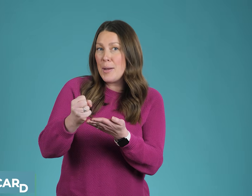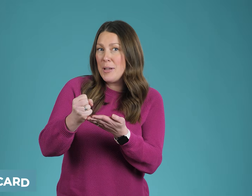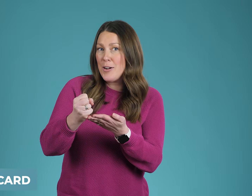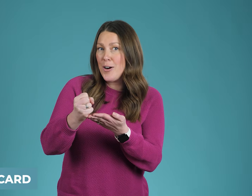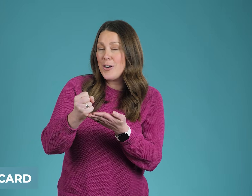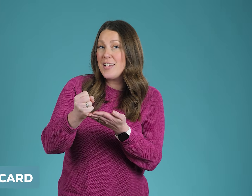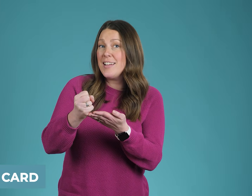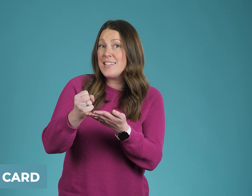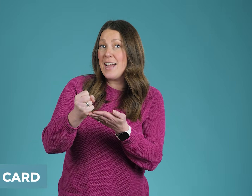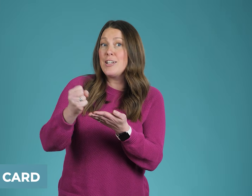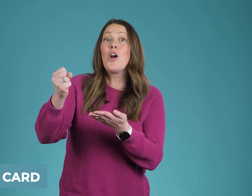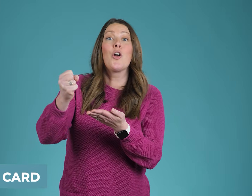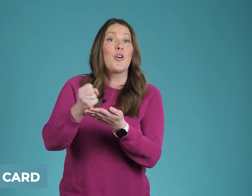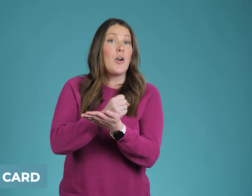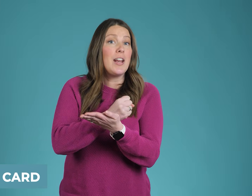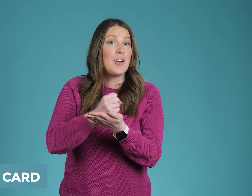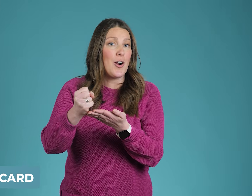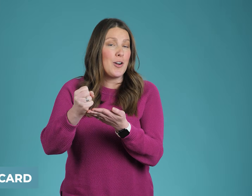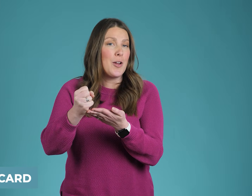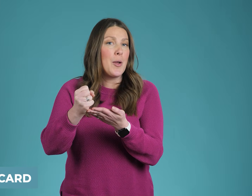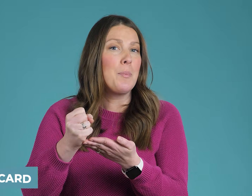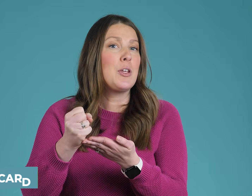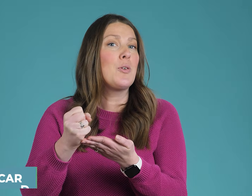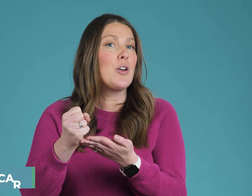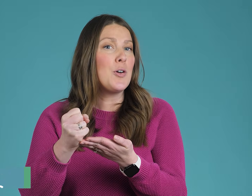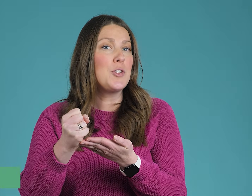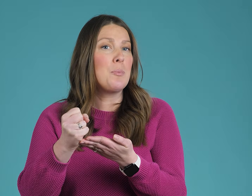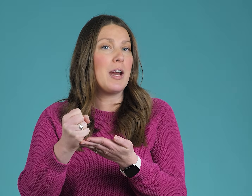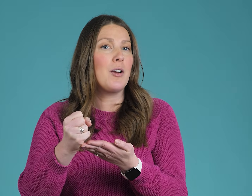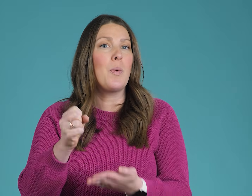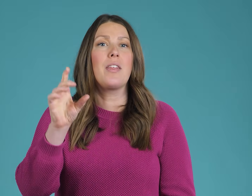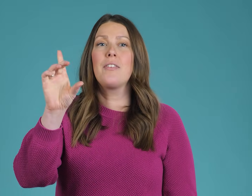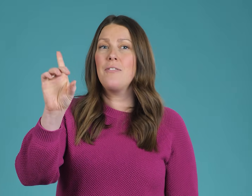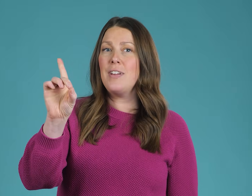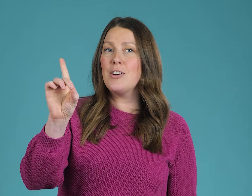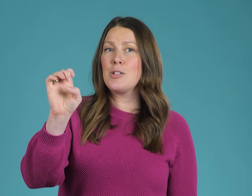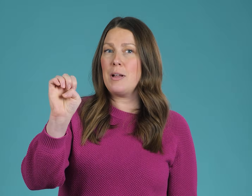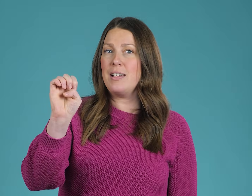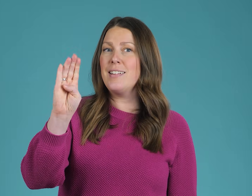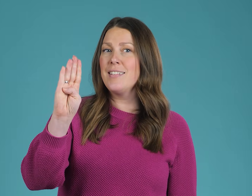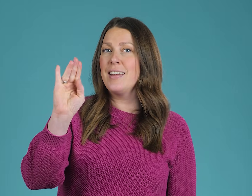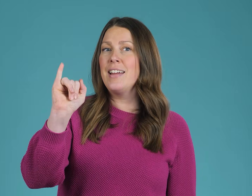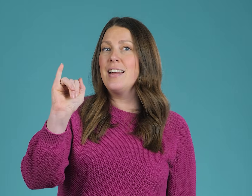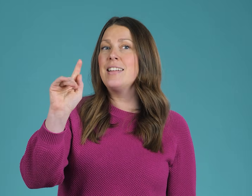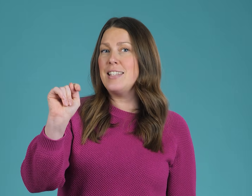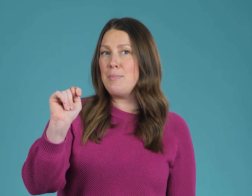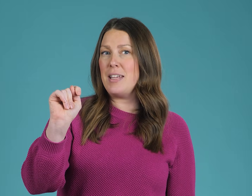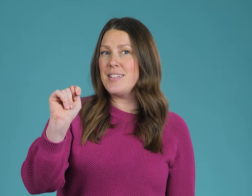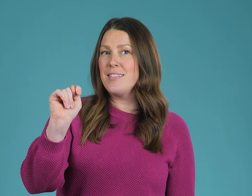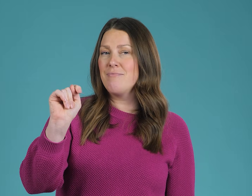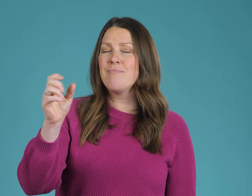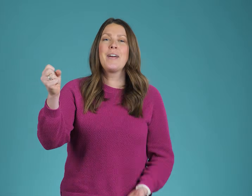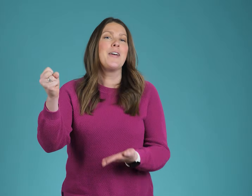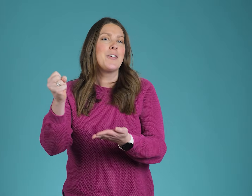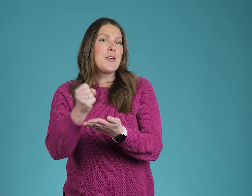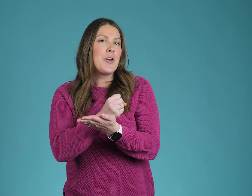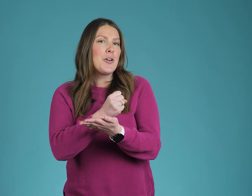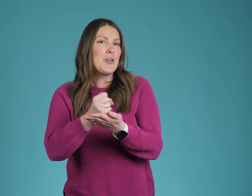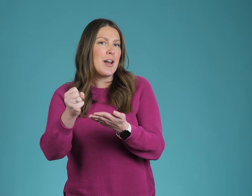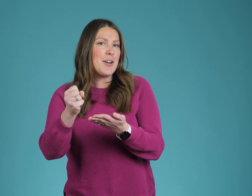Debit card is signed credit card, but you can also pair it with finger spelling debit. Credit